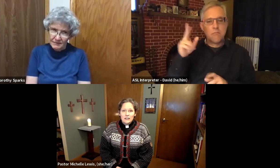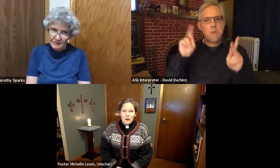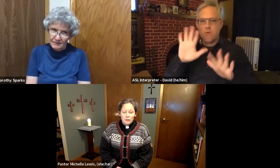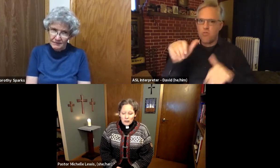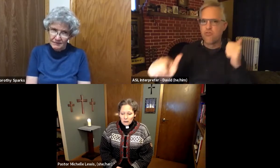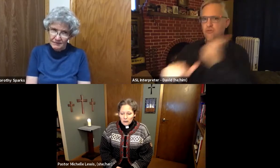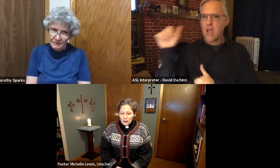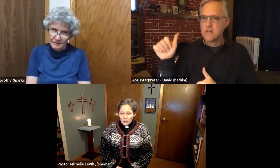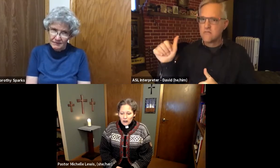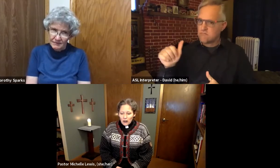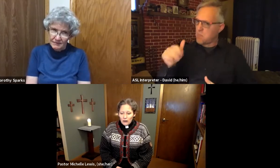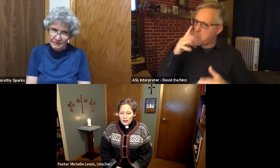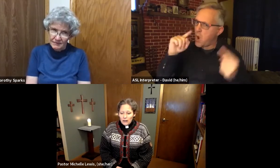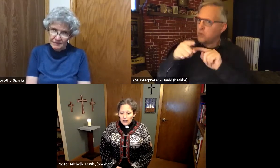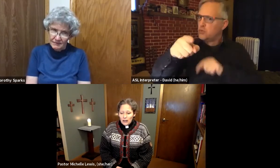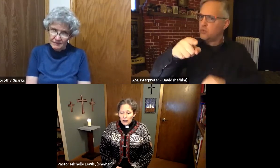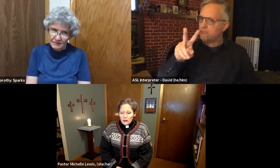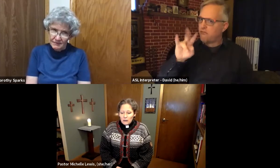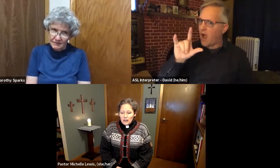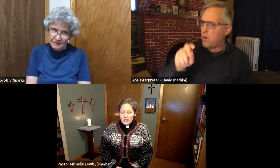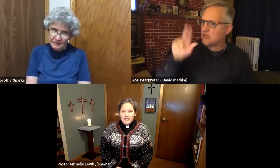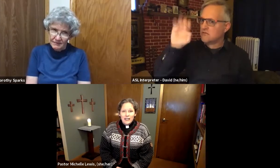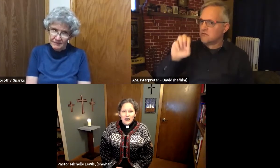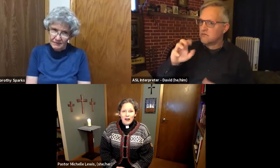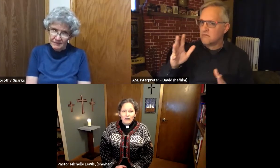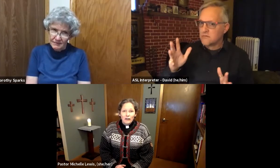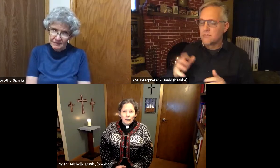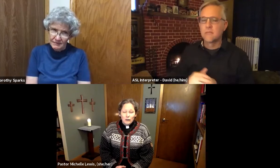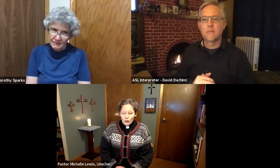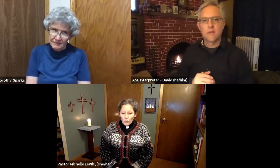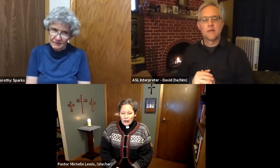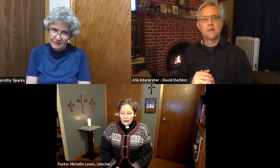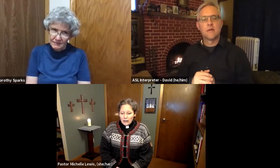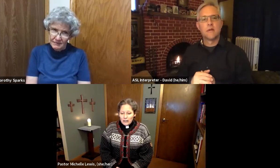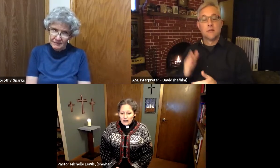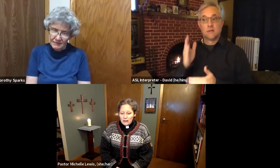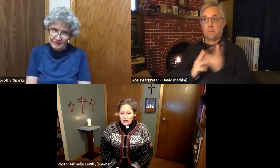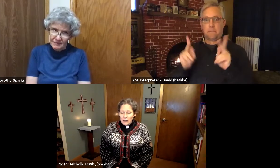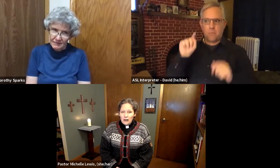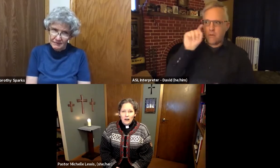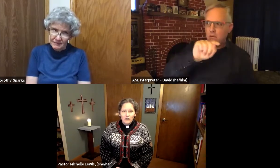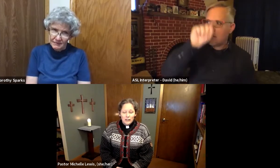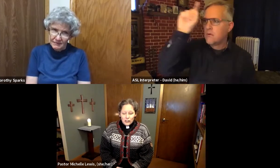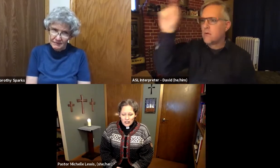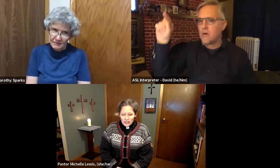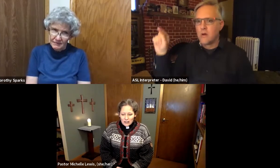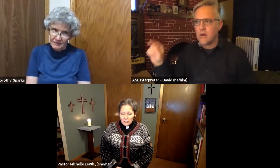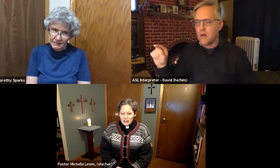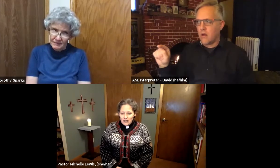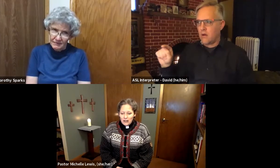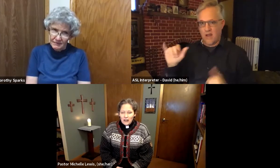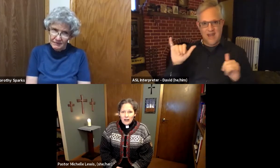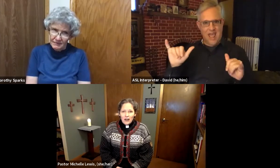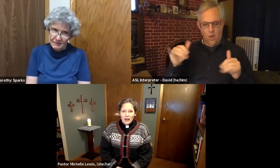And some people are grieving because they have a new awareness of